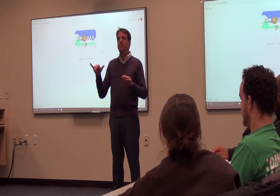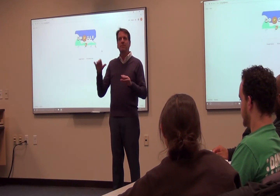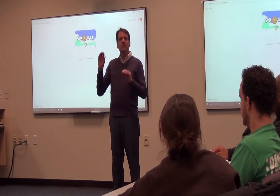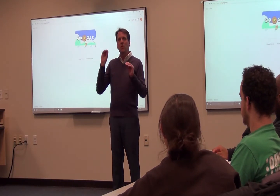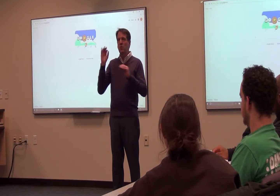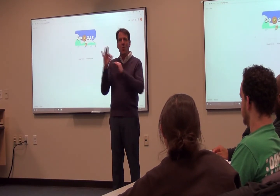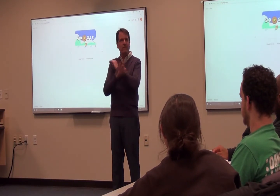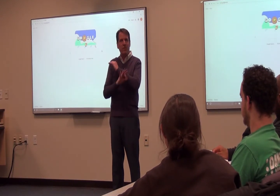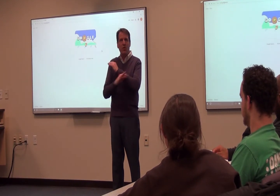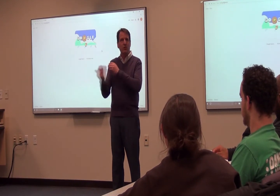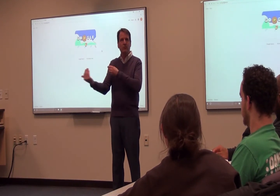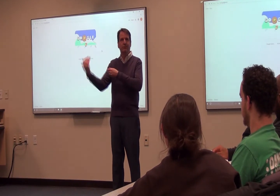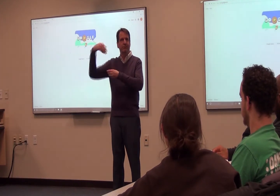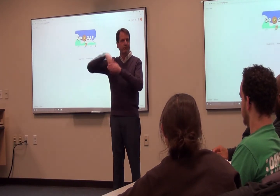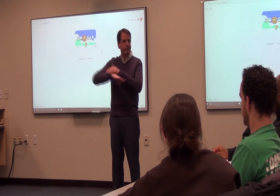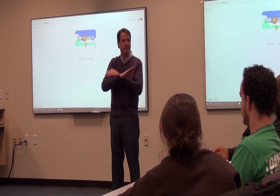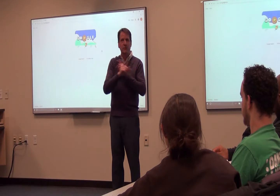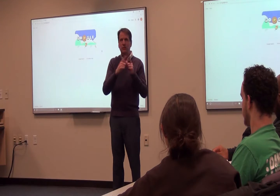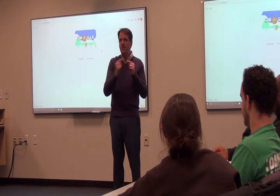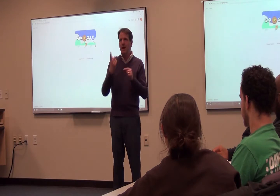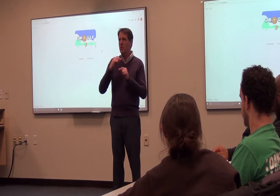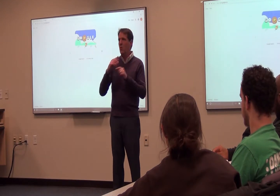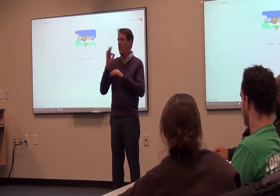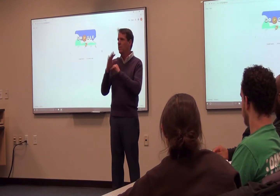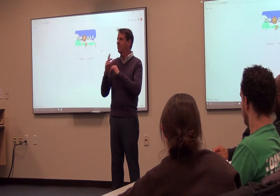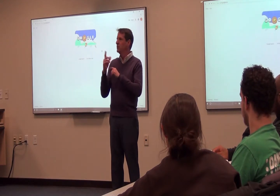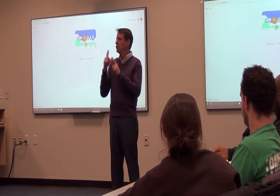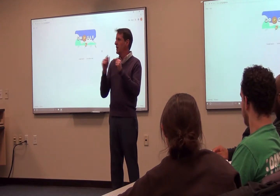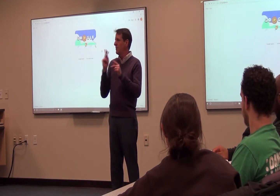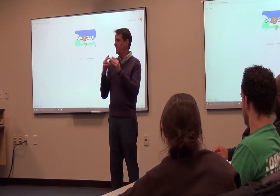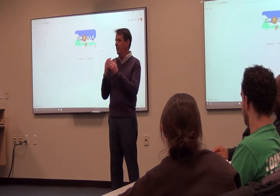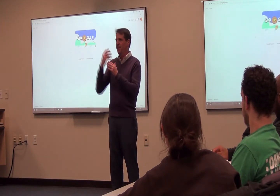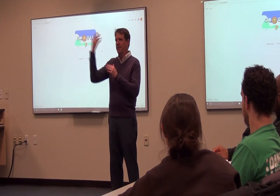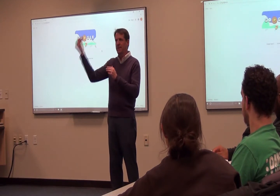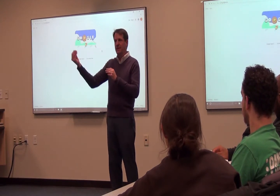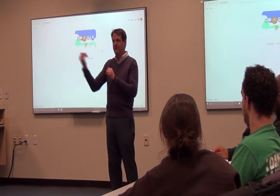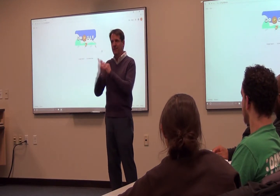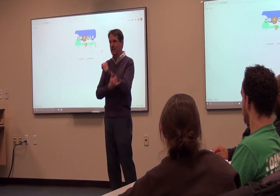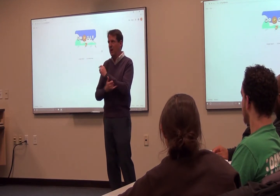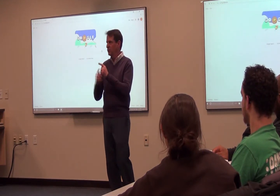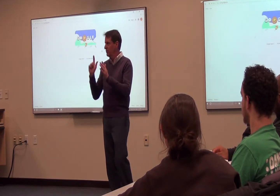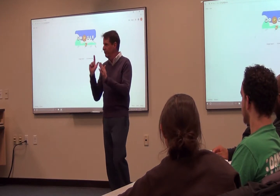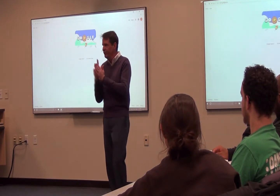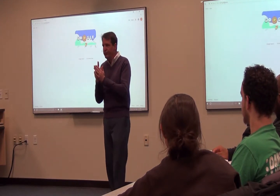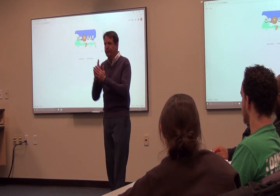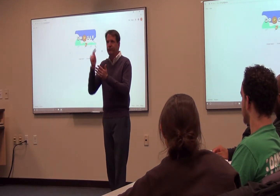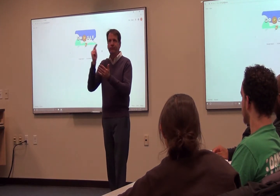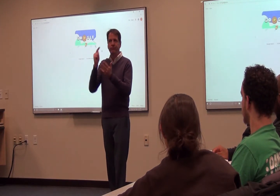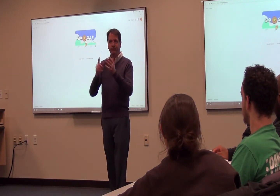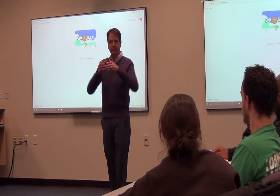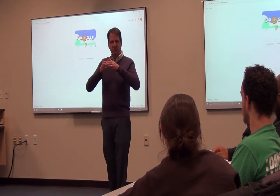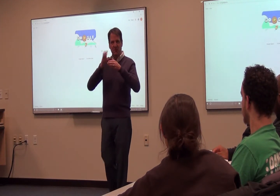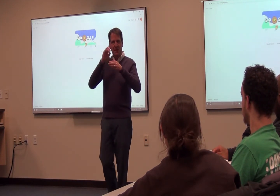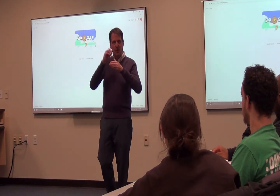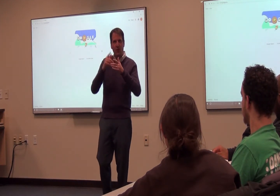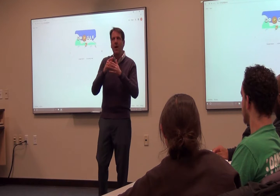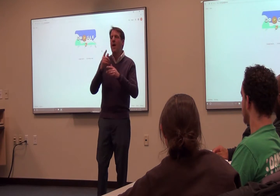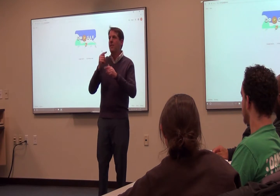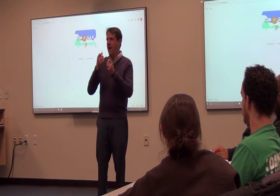It was a closed society. Foreigners were not allowed to come into Japan, and they were, Japanese people were not allowed to